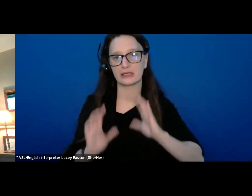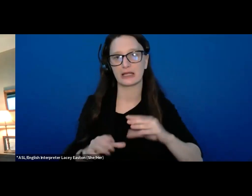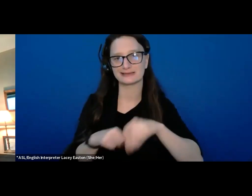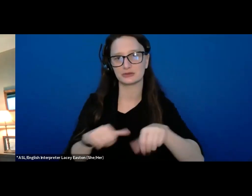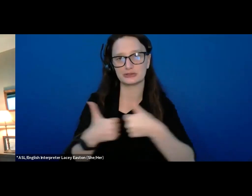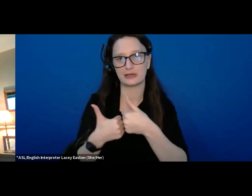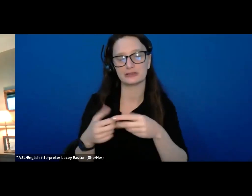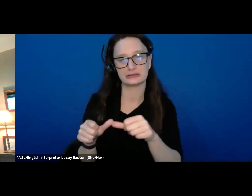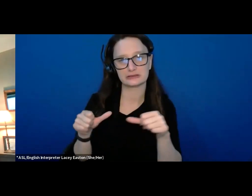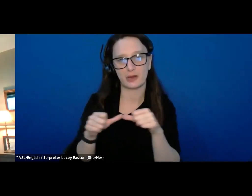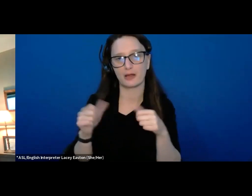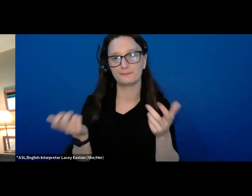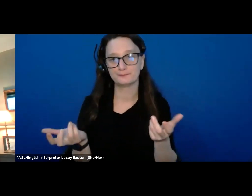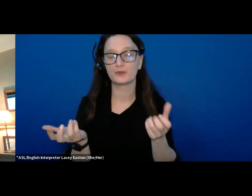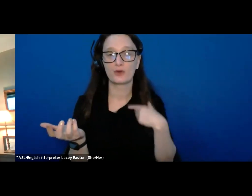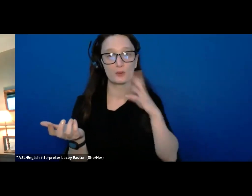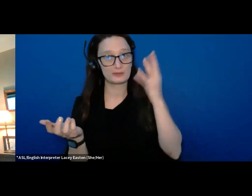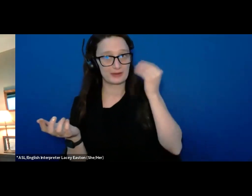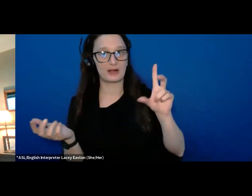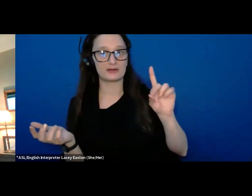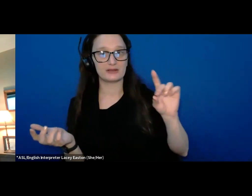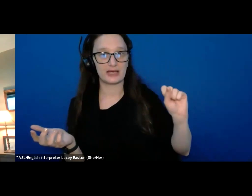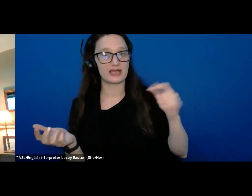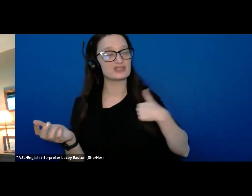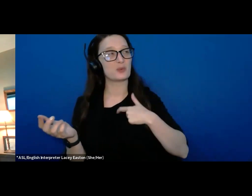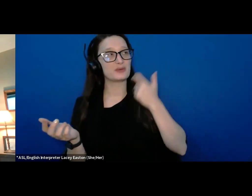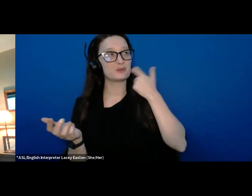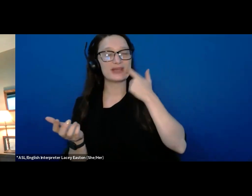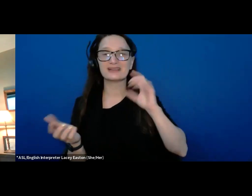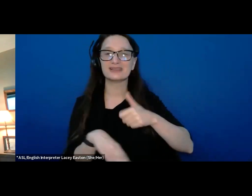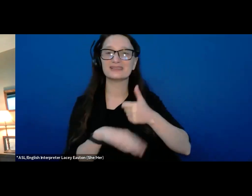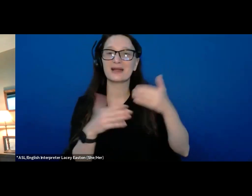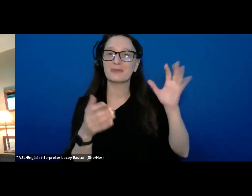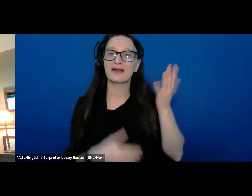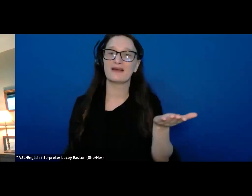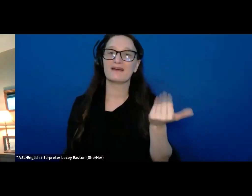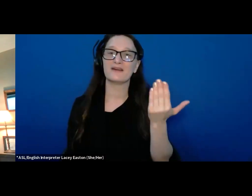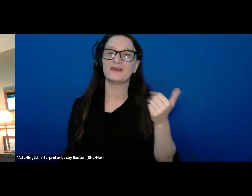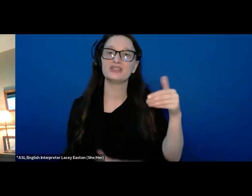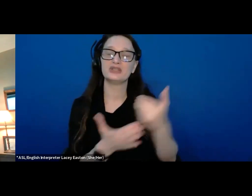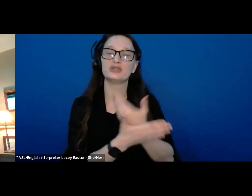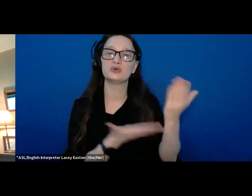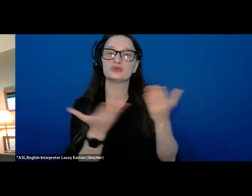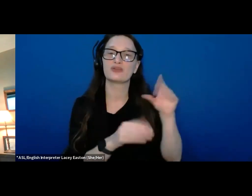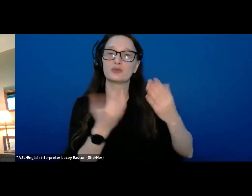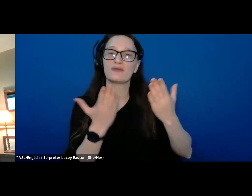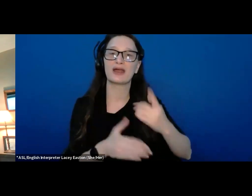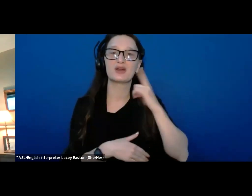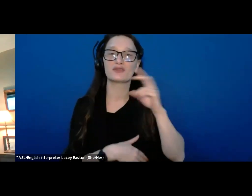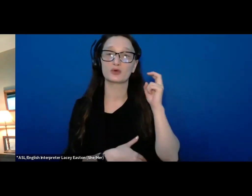said we were in a position where we just vendored 15 new service providers for transportation in the last year,